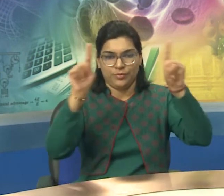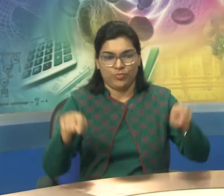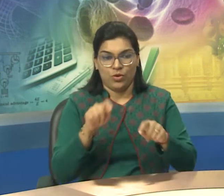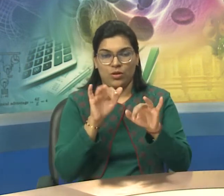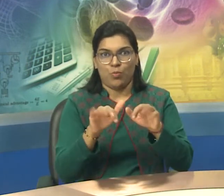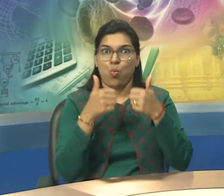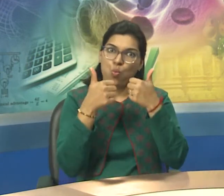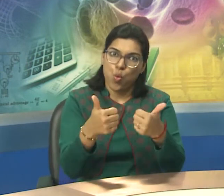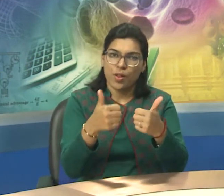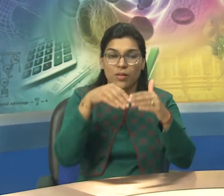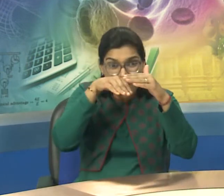to an